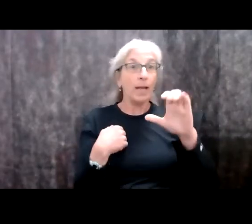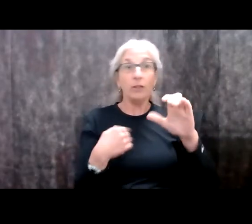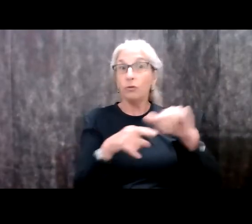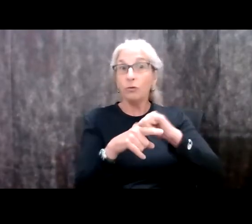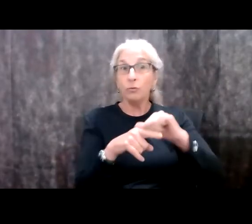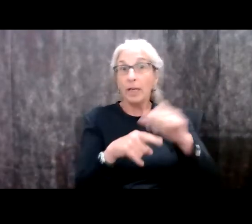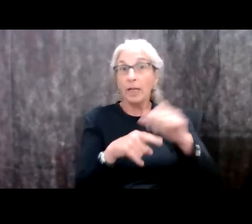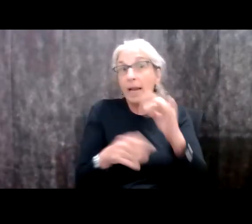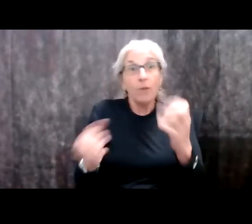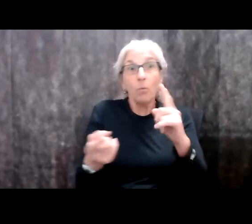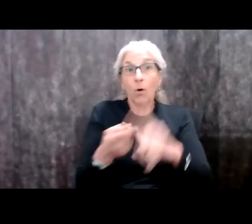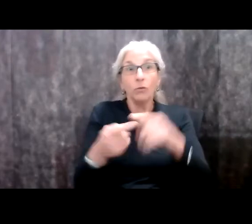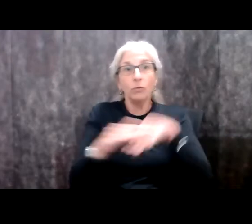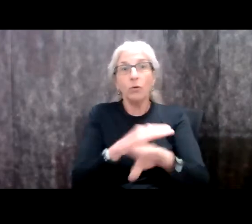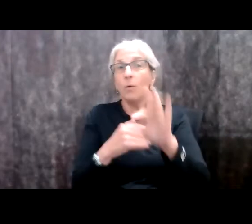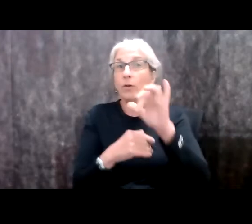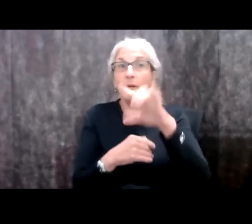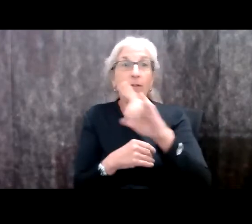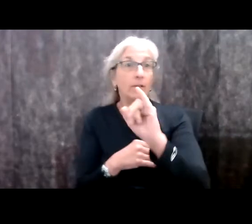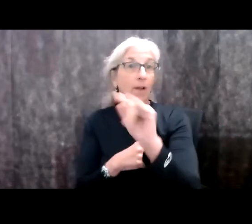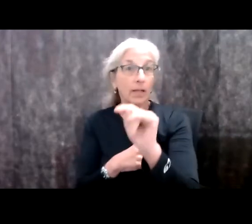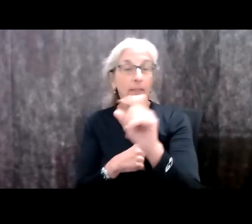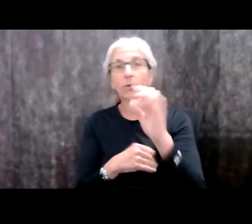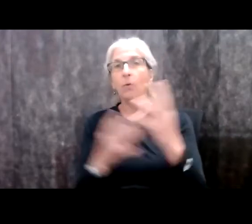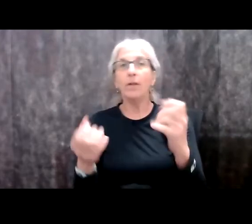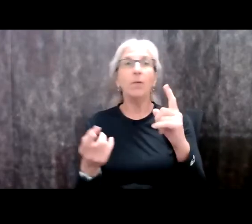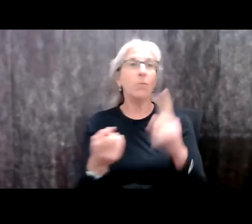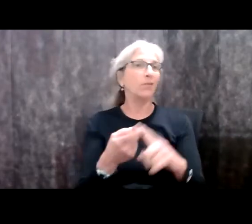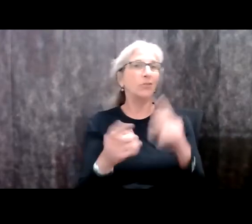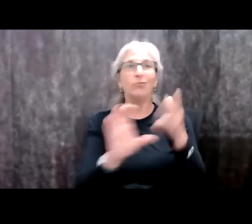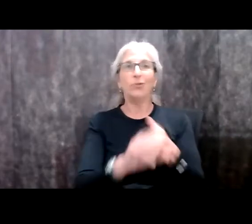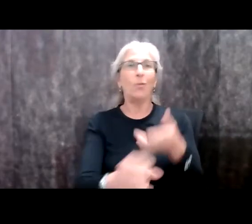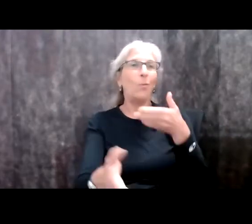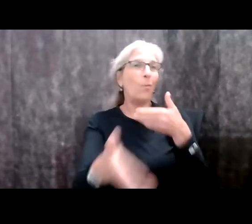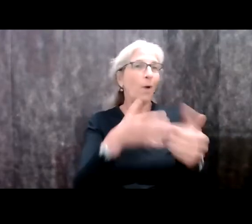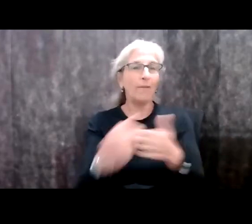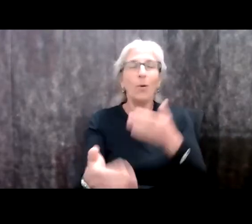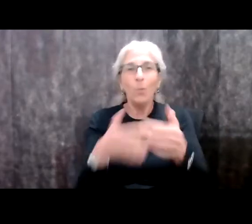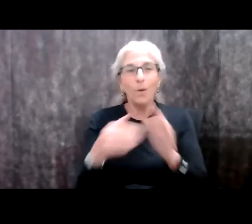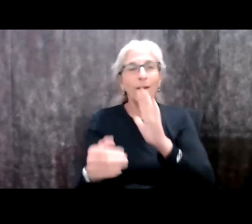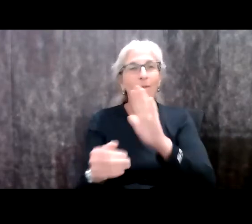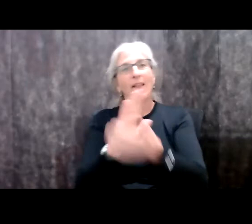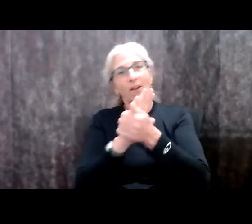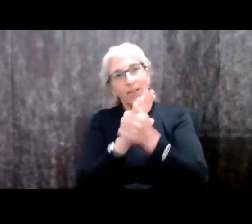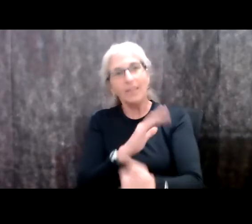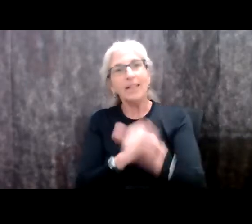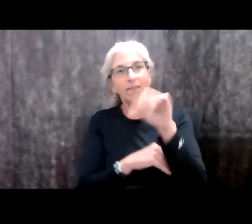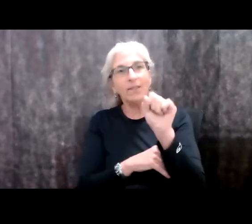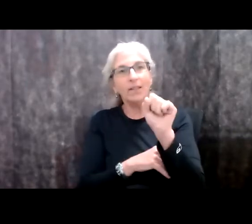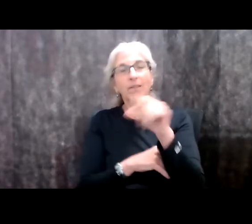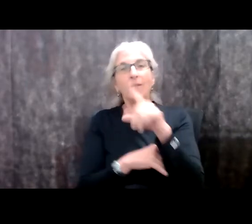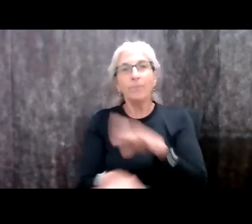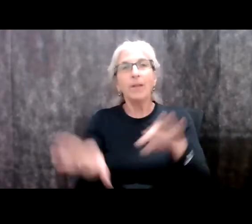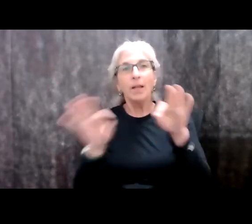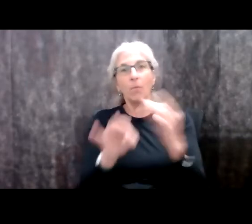IT, or even if they just want to go into a simple field of whatever the gift or talent they have. So it's important that we can